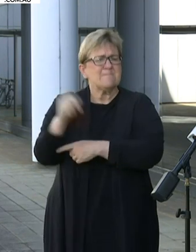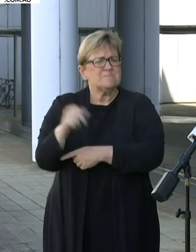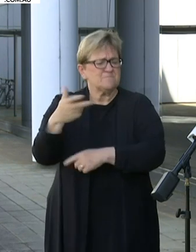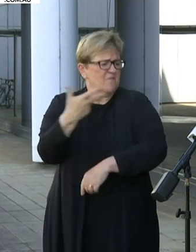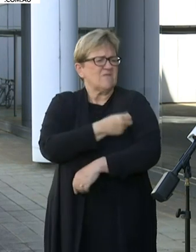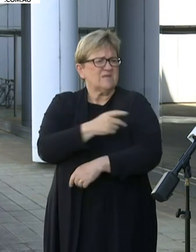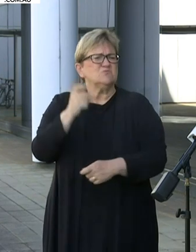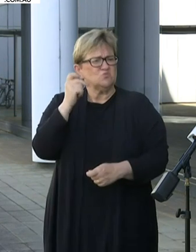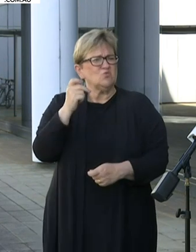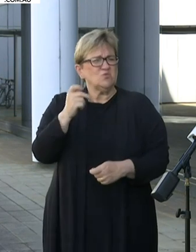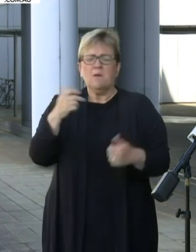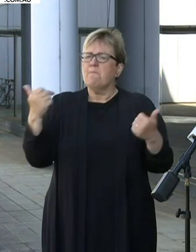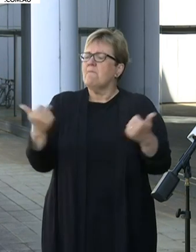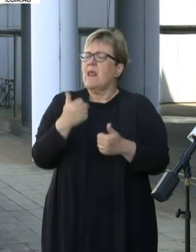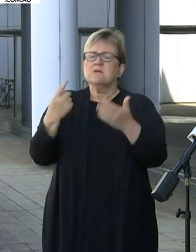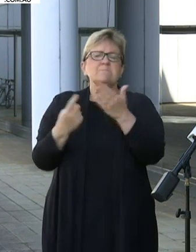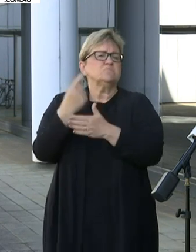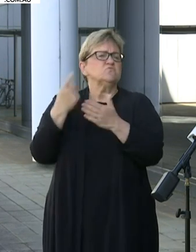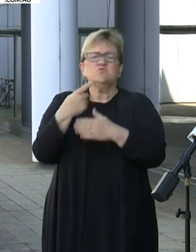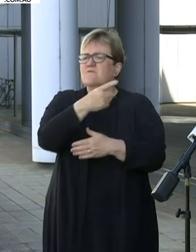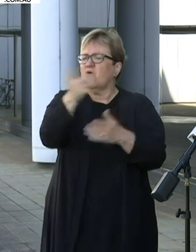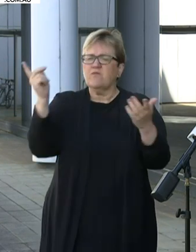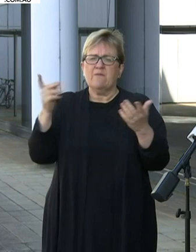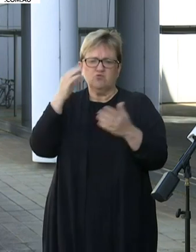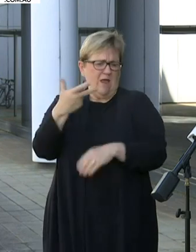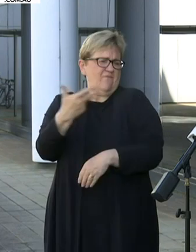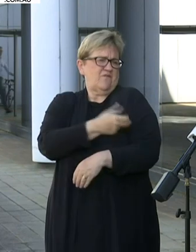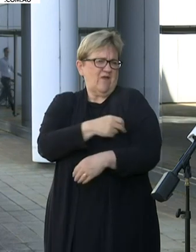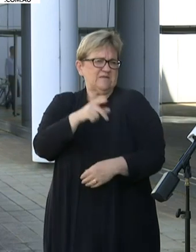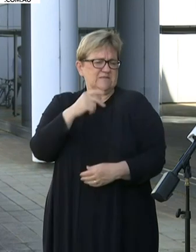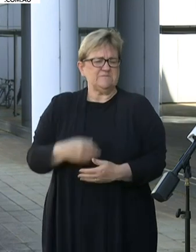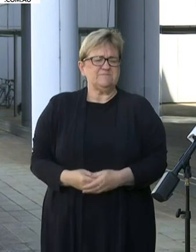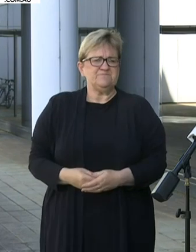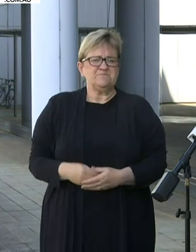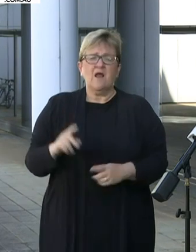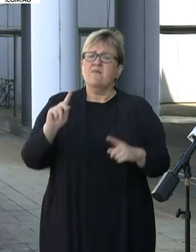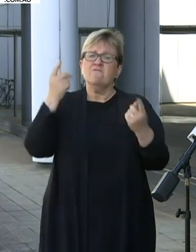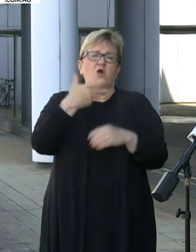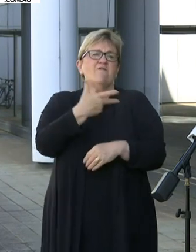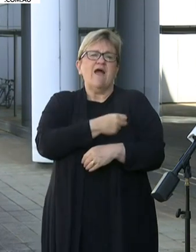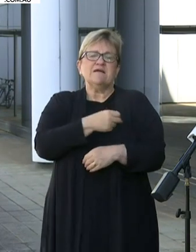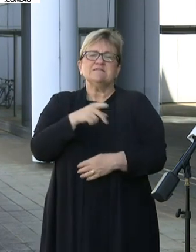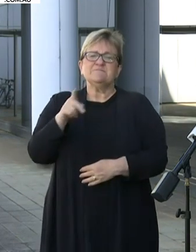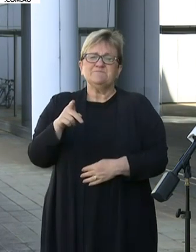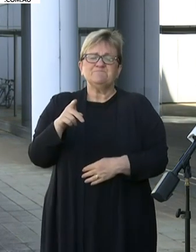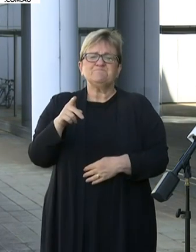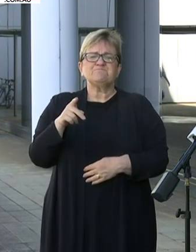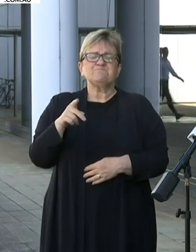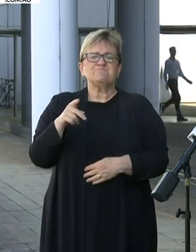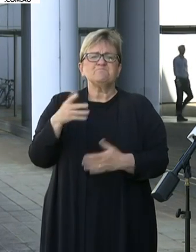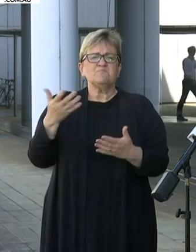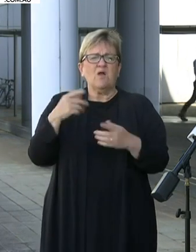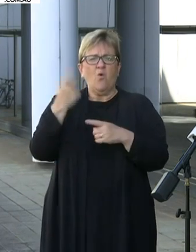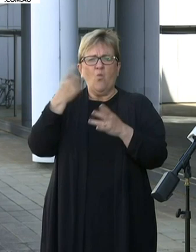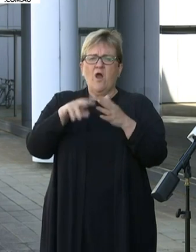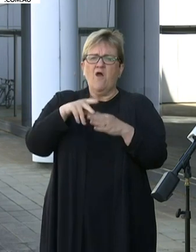possible. So there's still plenty of opportunities for them to get the vaccine. The first vaccines are obviously being administered at